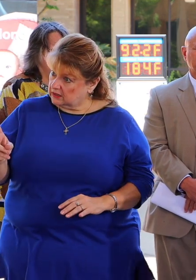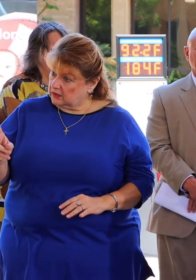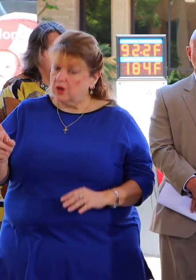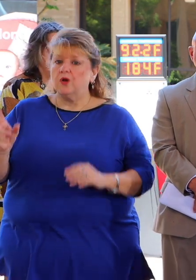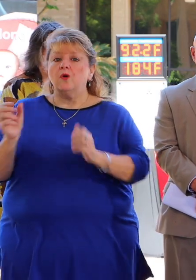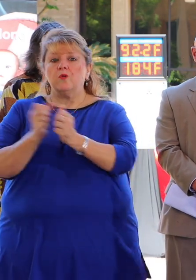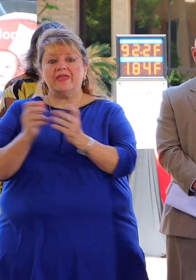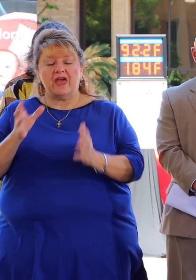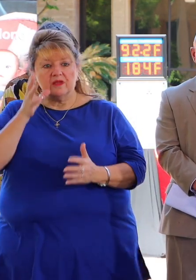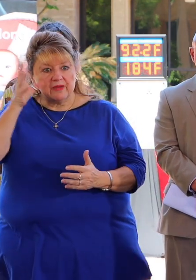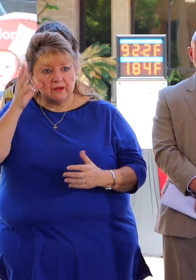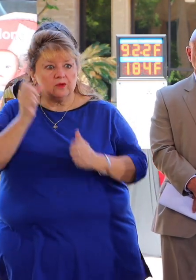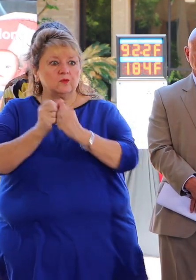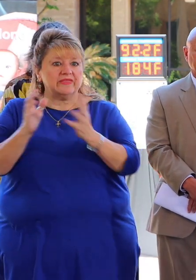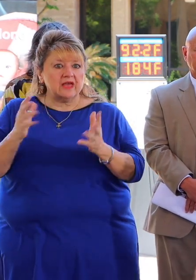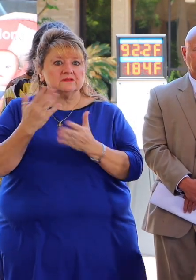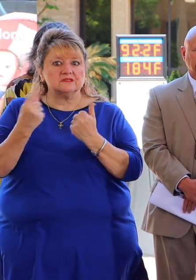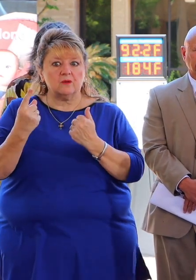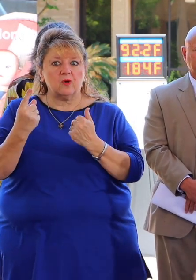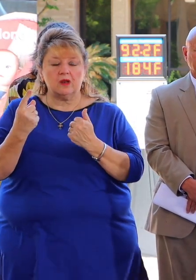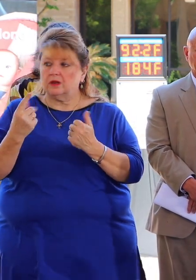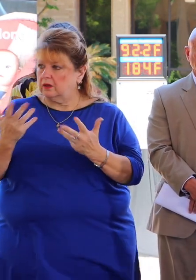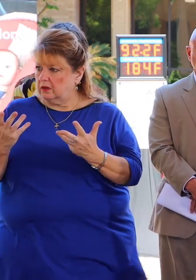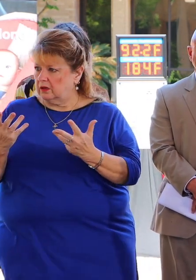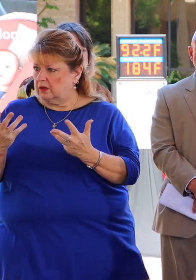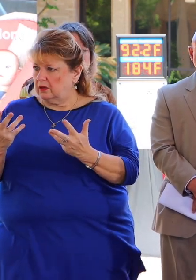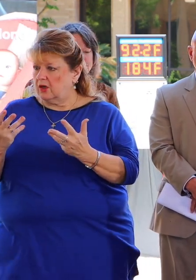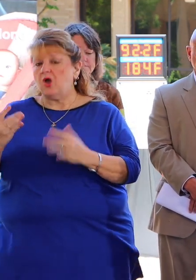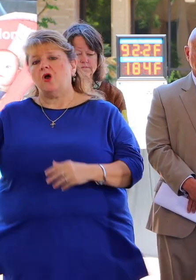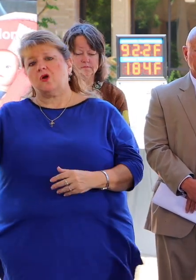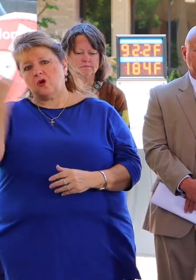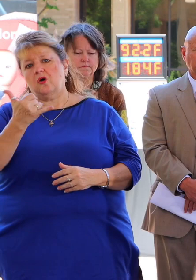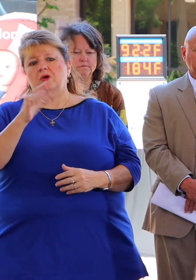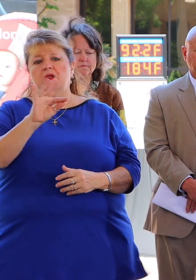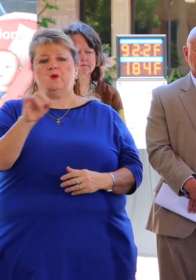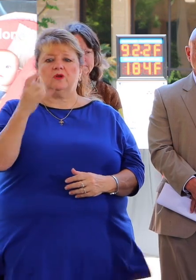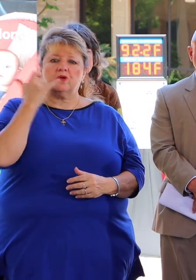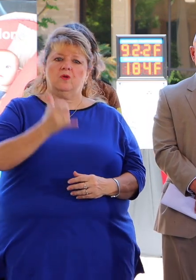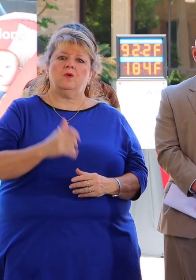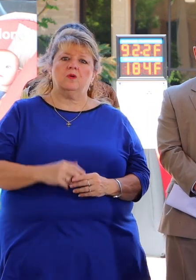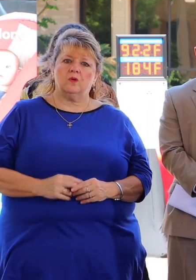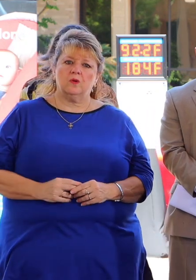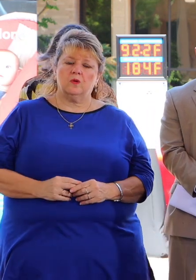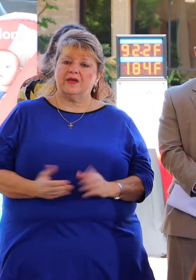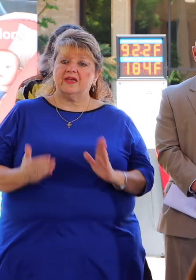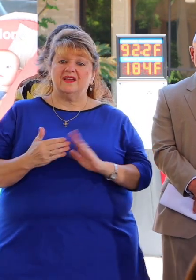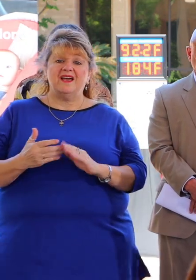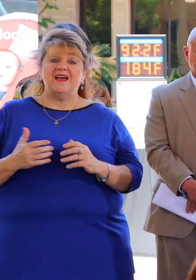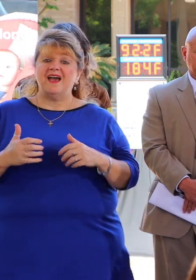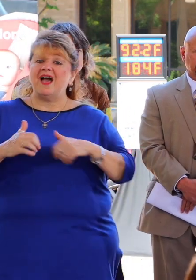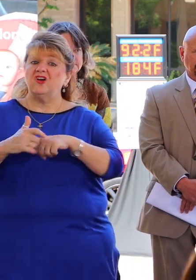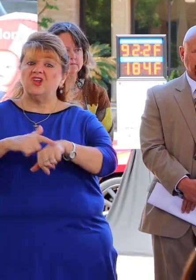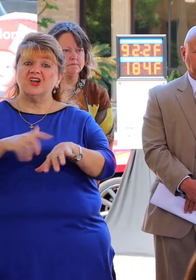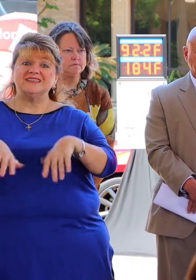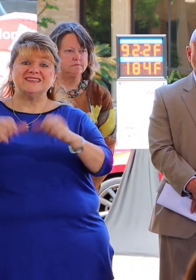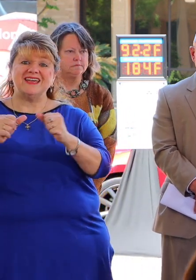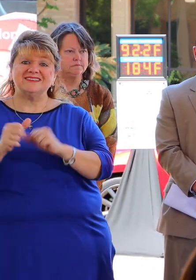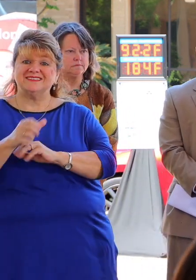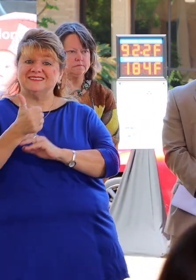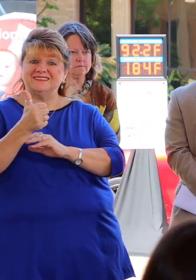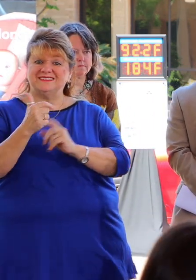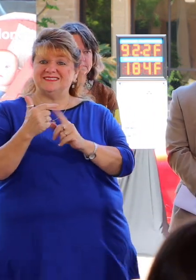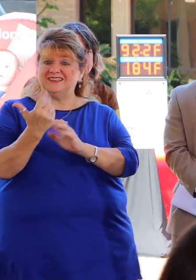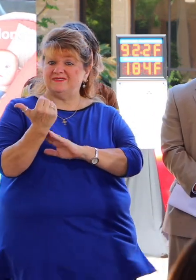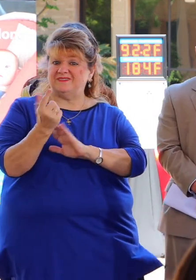especially in a hot vehicle, please call 911. Because again, it only takes how many? 10 to